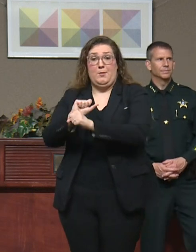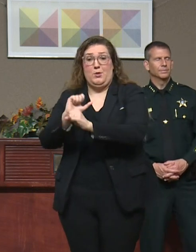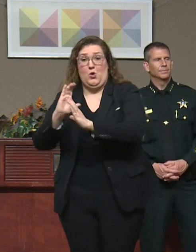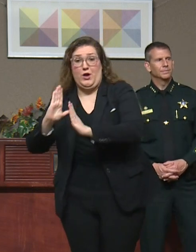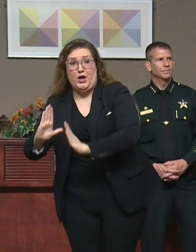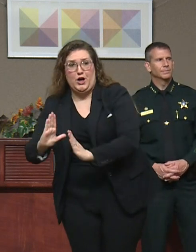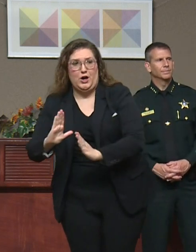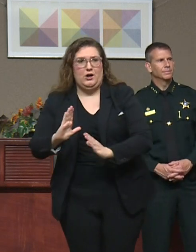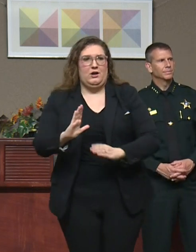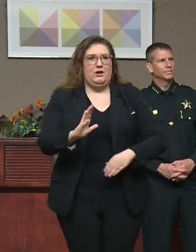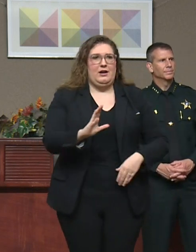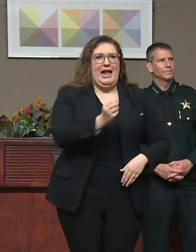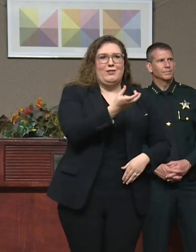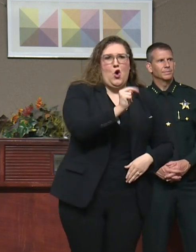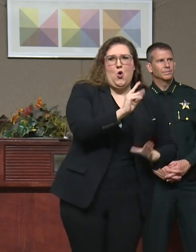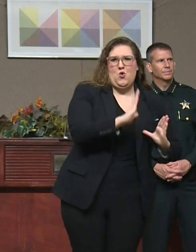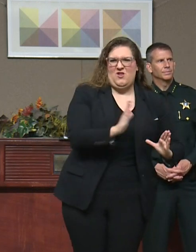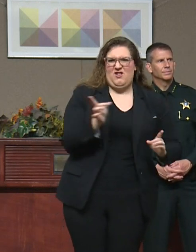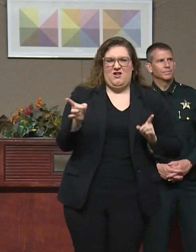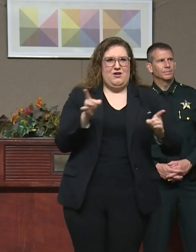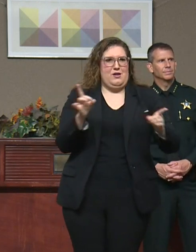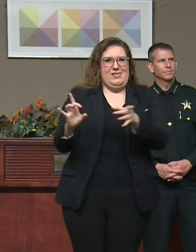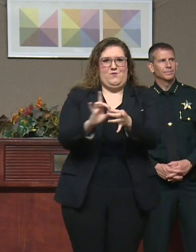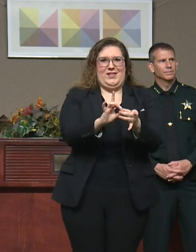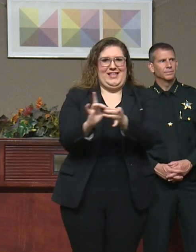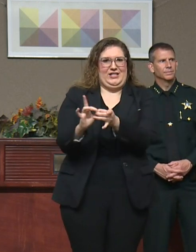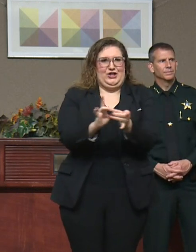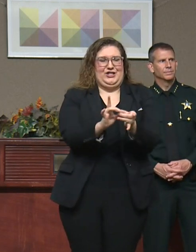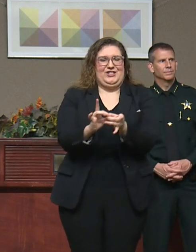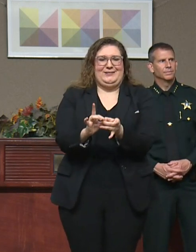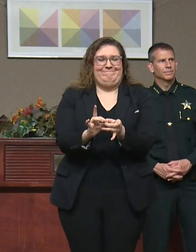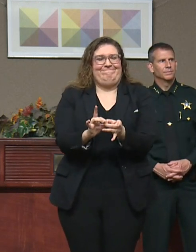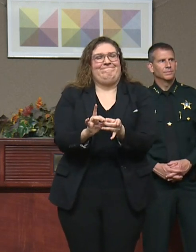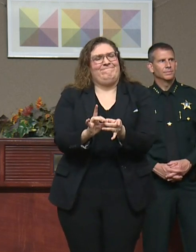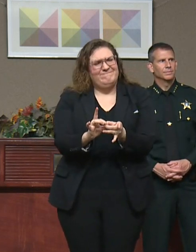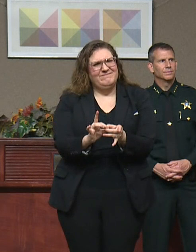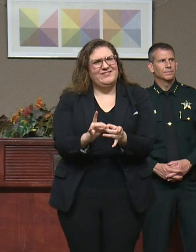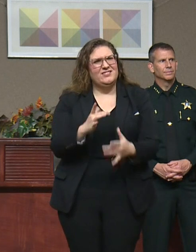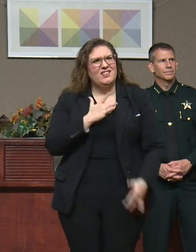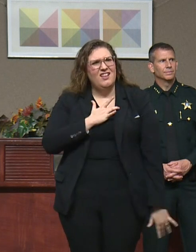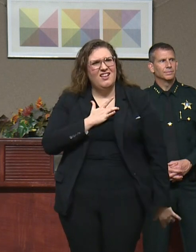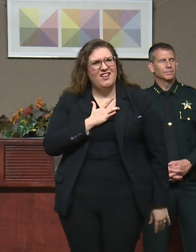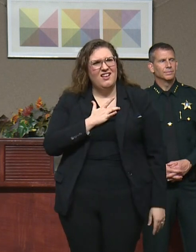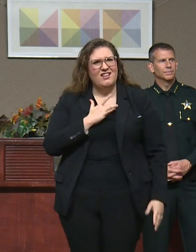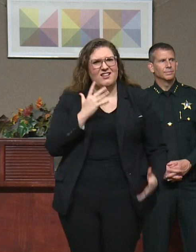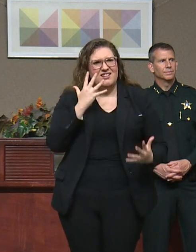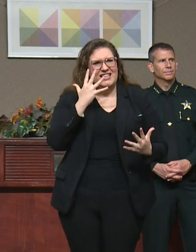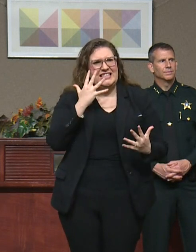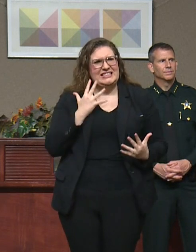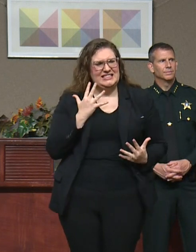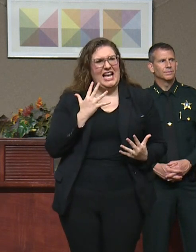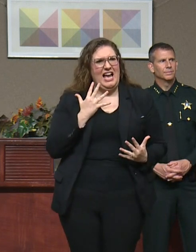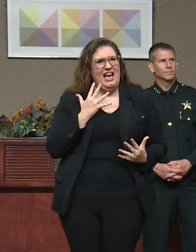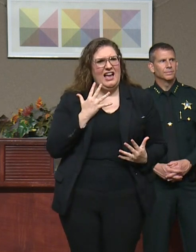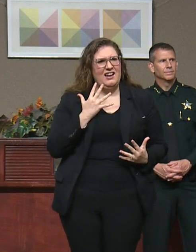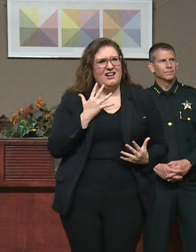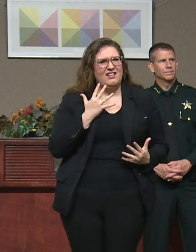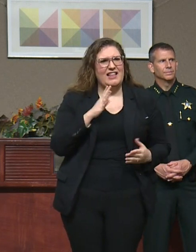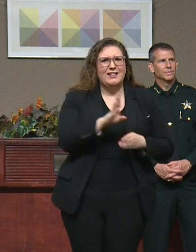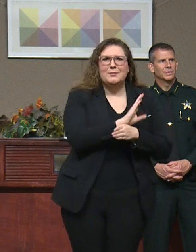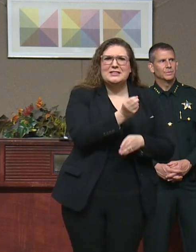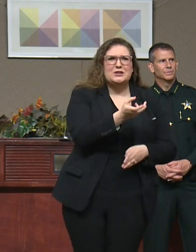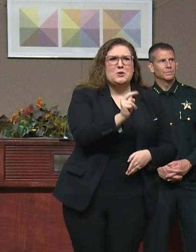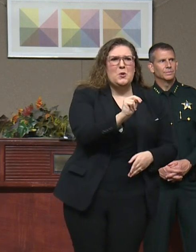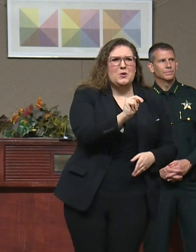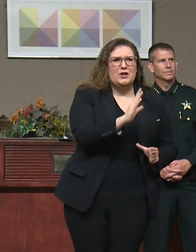of relationships, it's kind of disheartening to hear that the employers were not sensitive to the plight